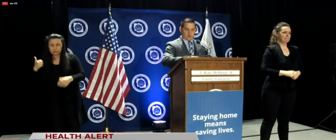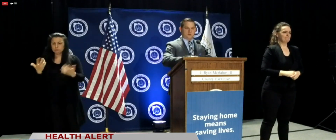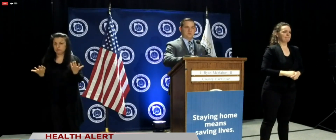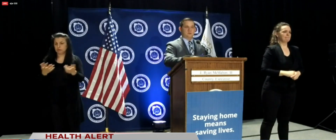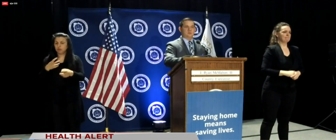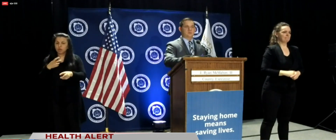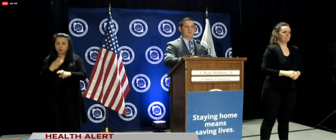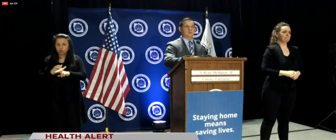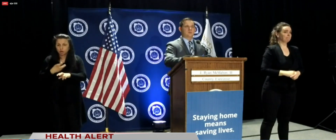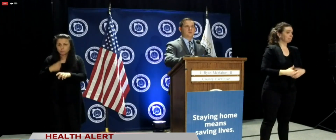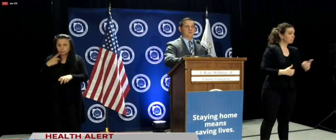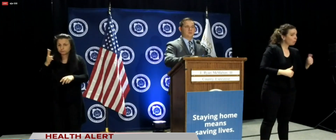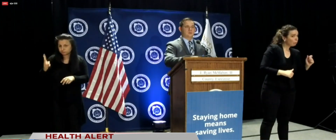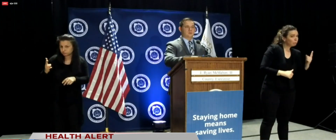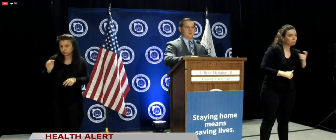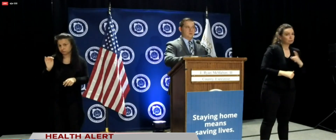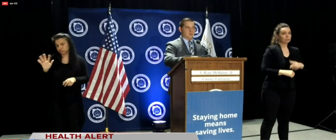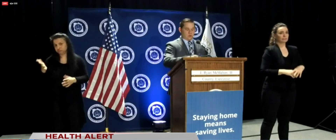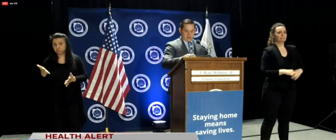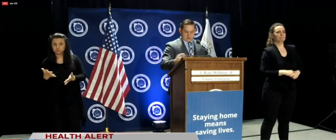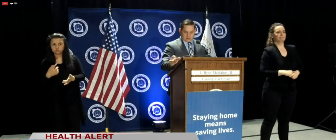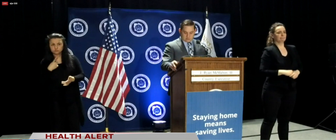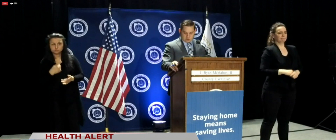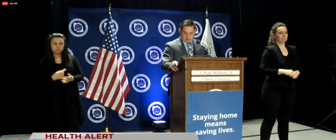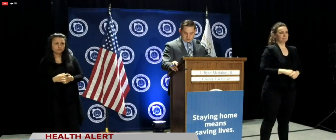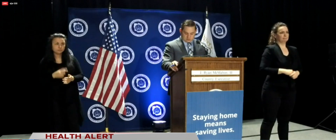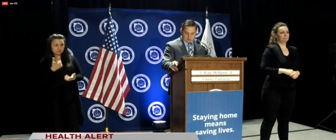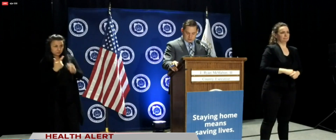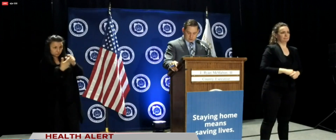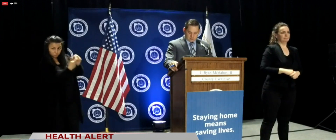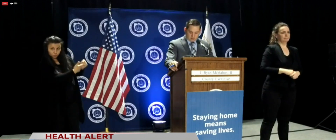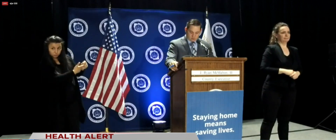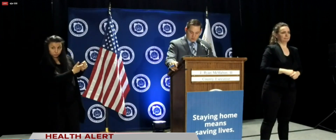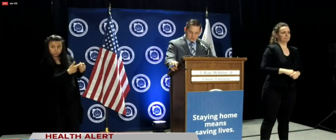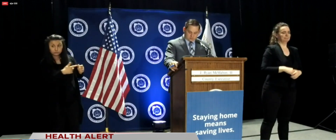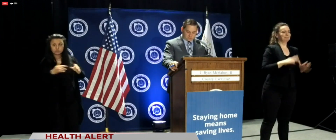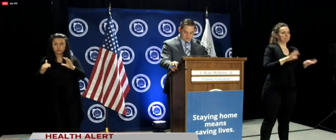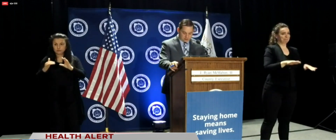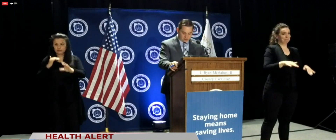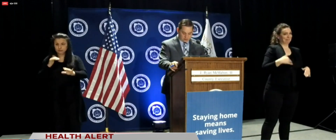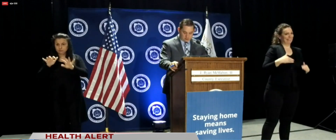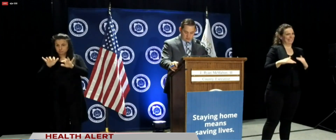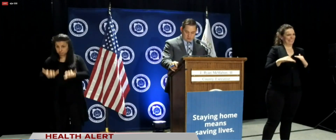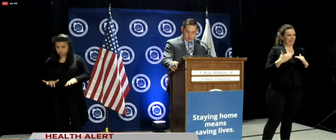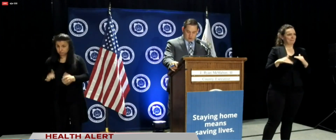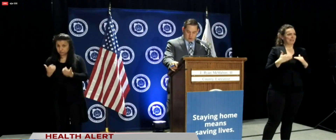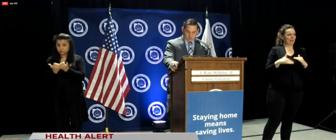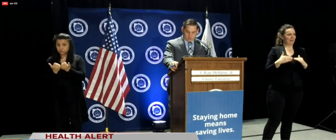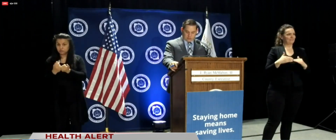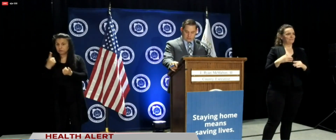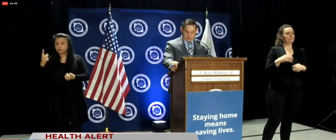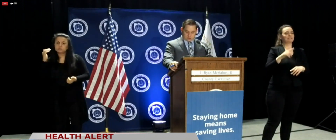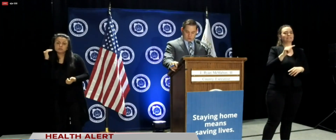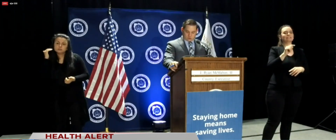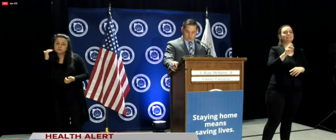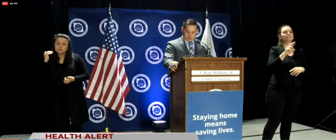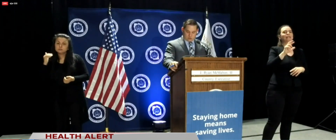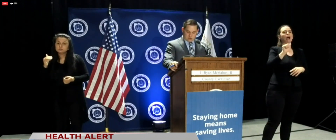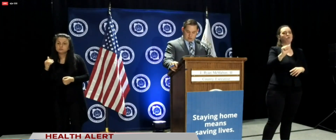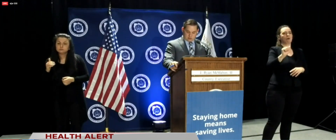Other questions? I got an email yesterday, a great question from Tara